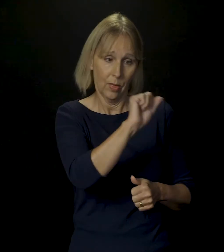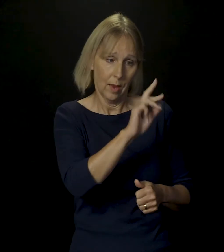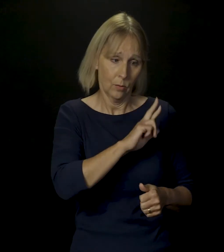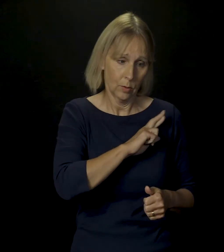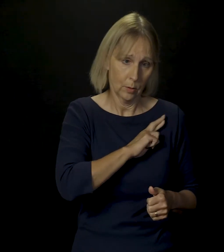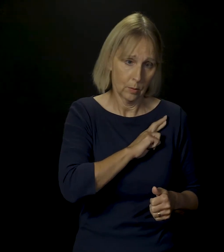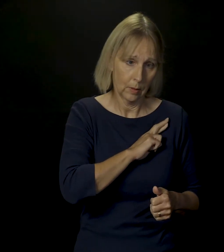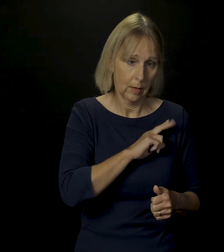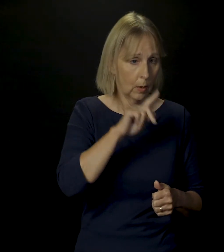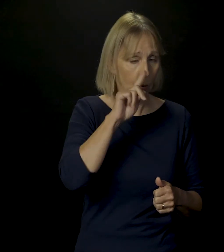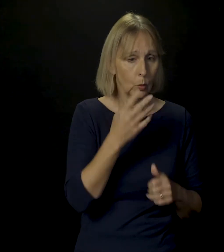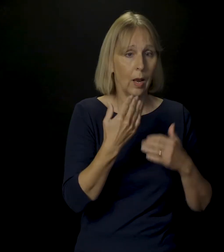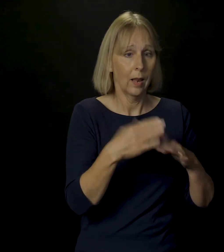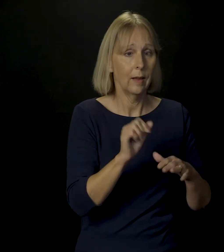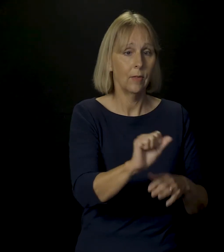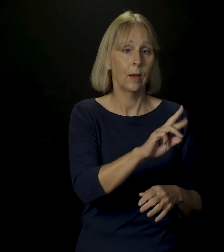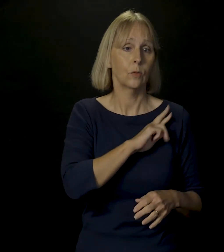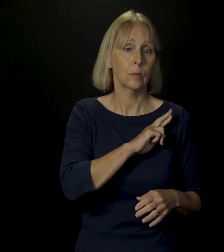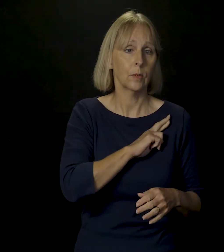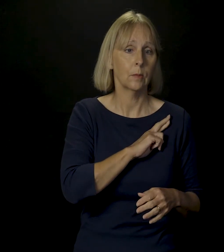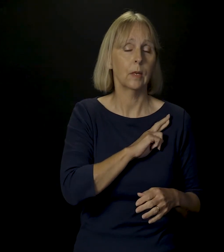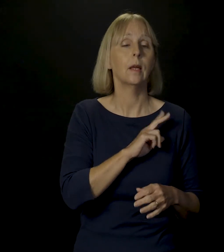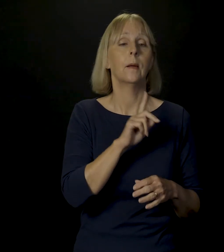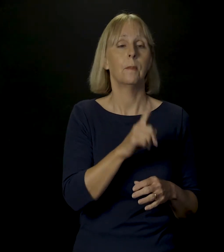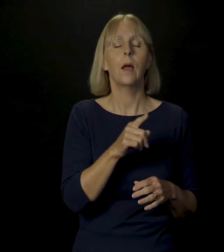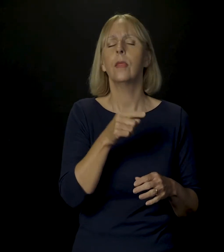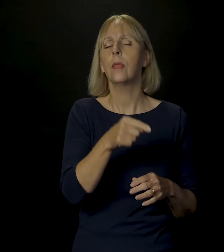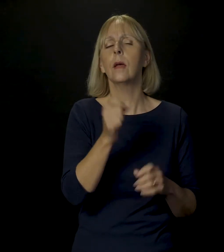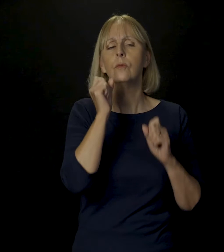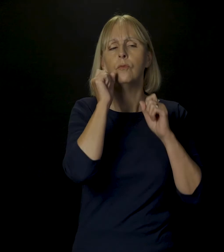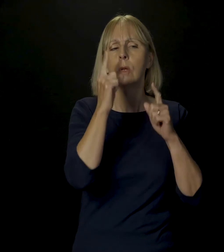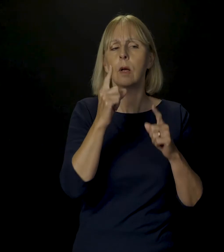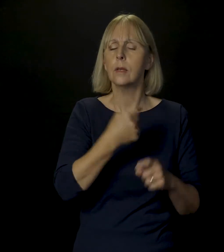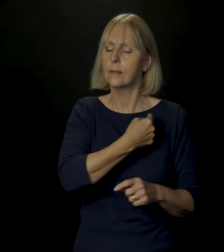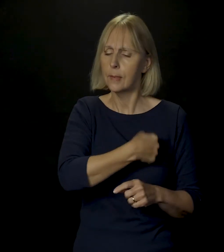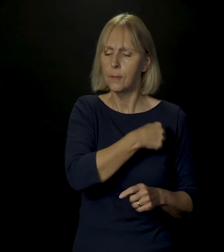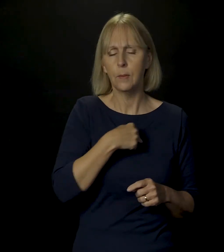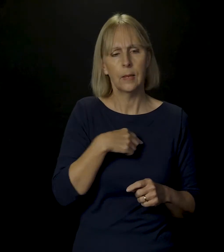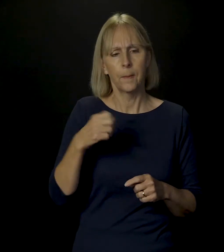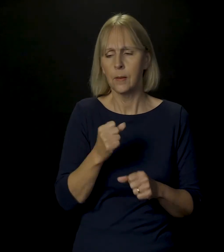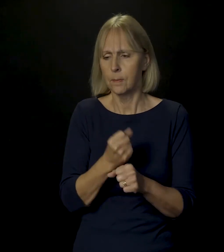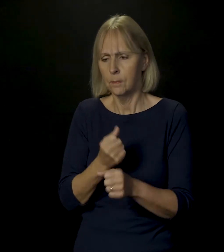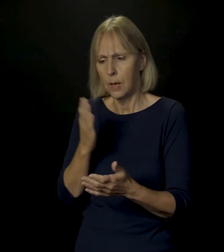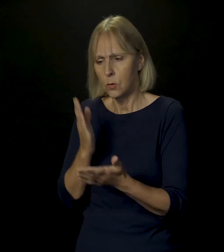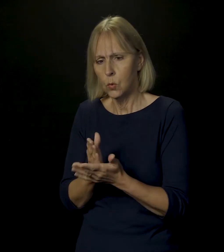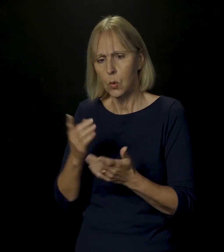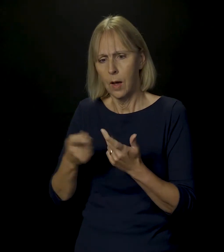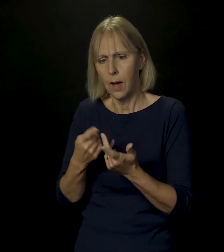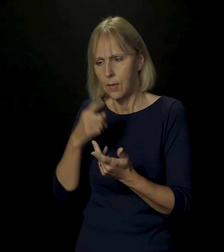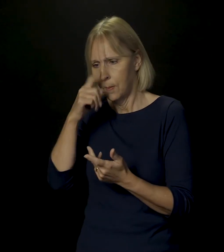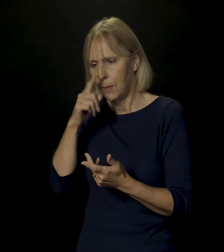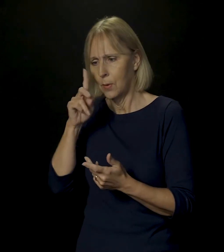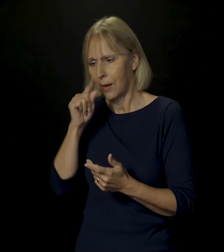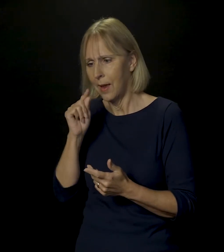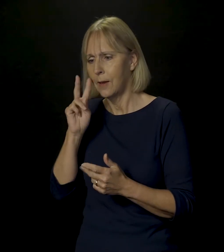But as we read on We can see The commitment To ensuring That this task Of distributing food To the widows Was in